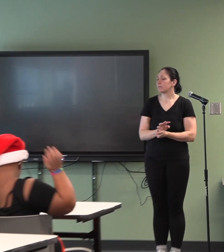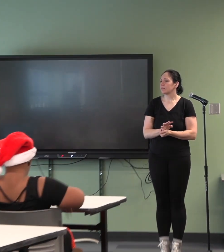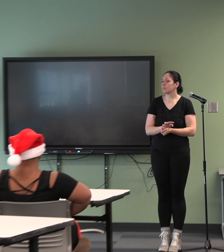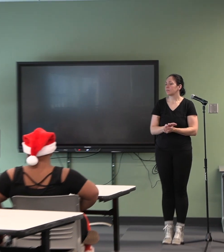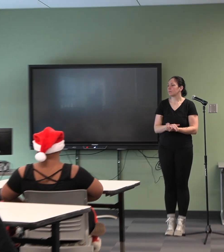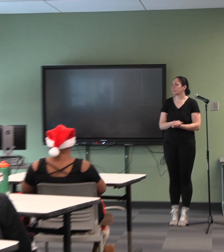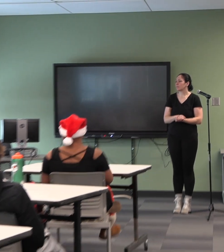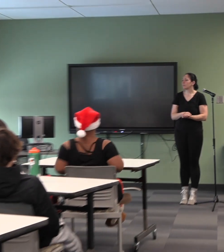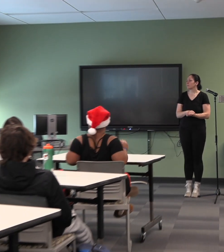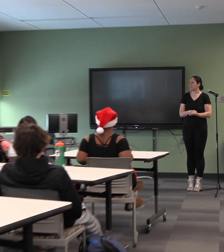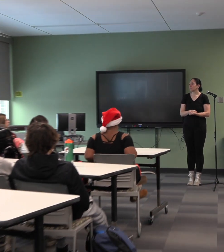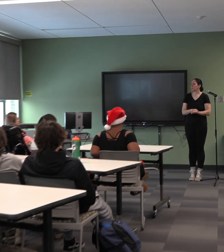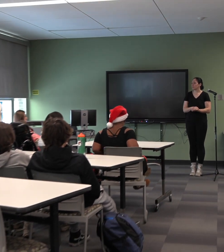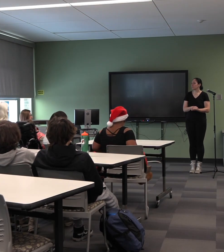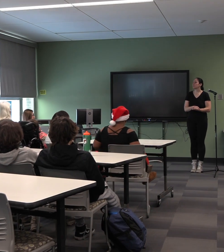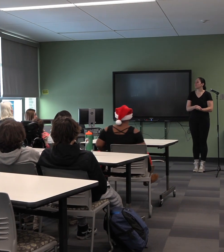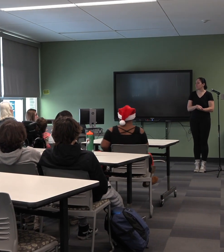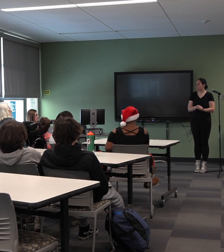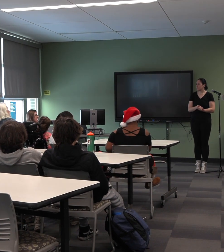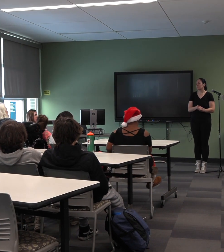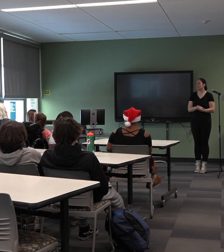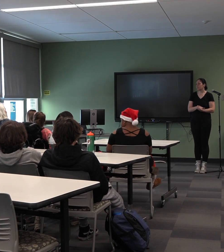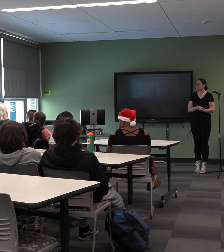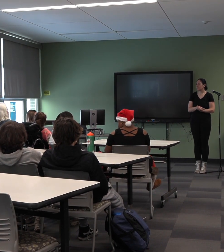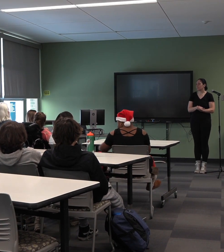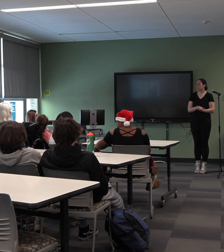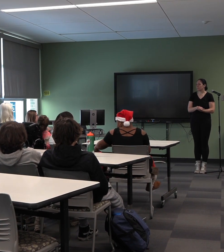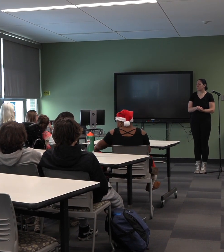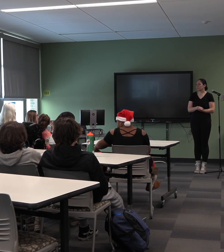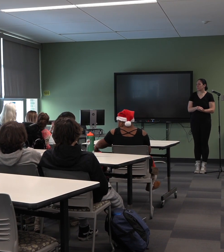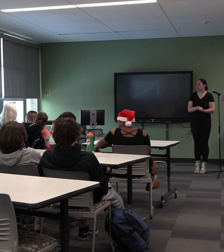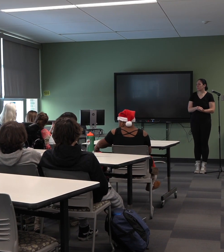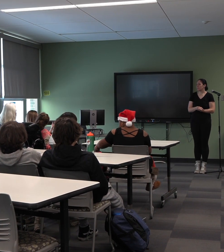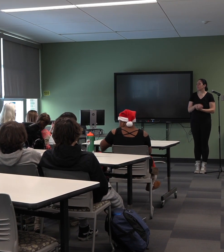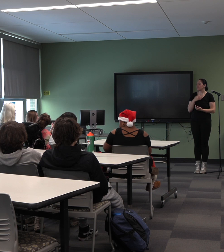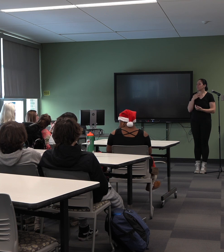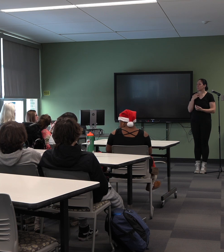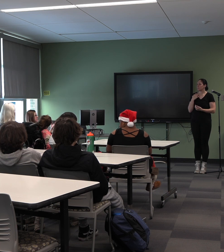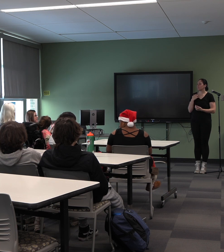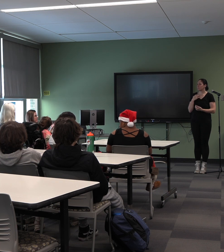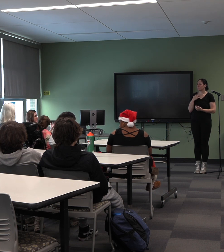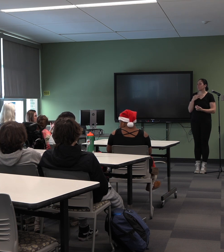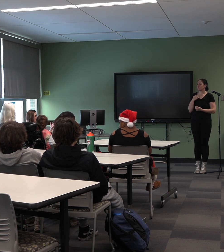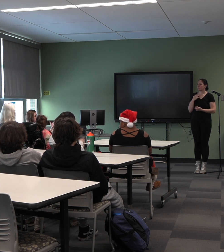culture sensitivity, like deaf culture sensitivity, where if you want to touch on, you know, if someone's coming from a world